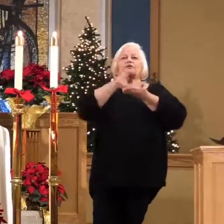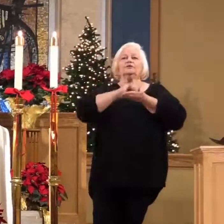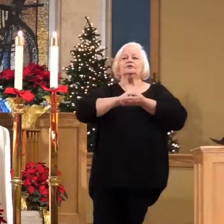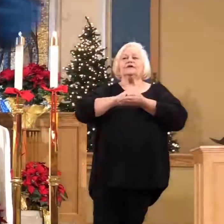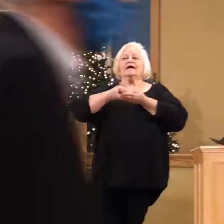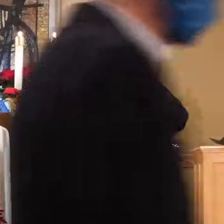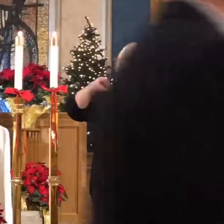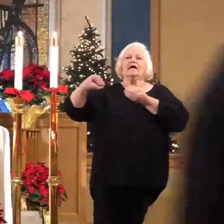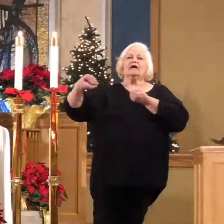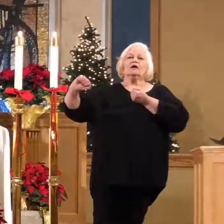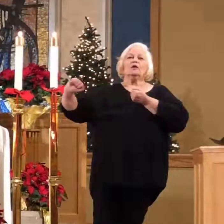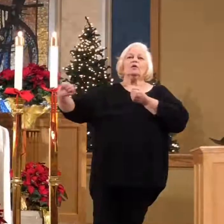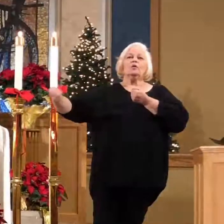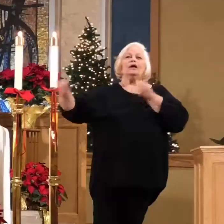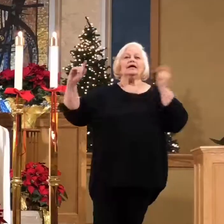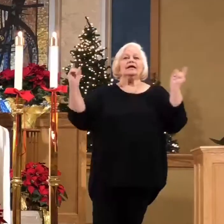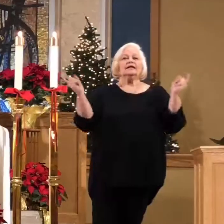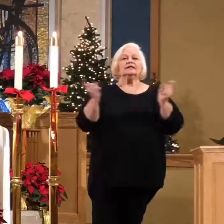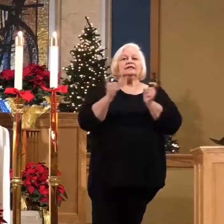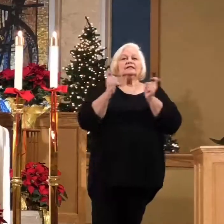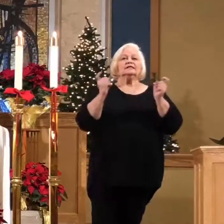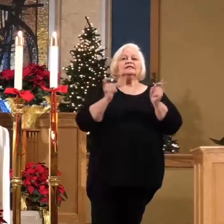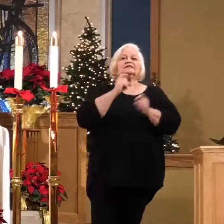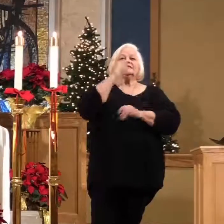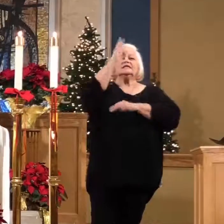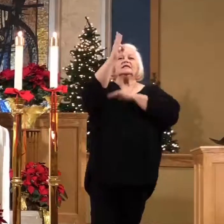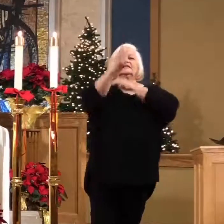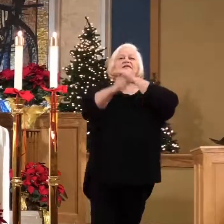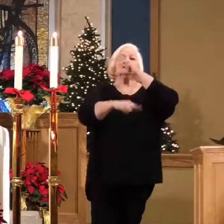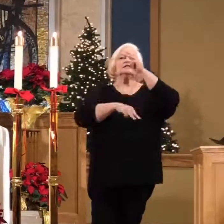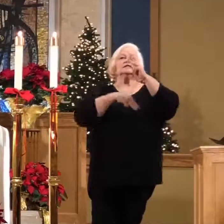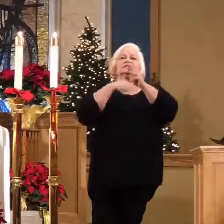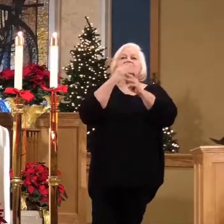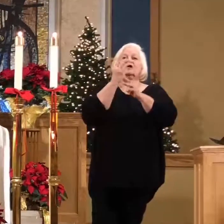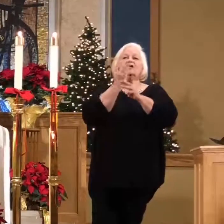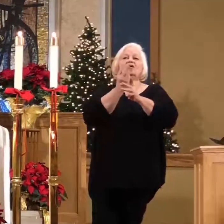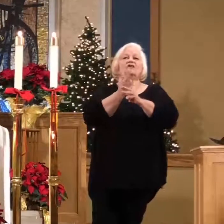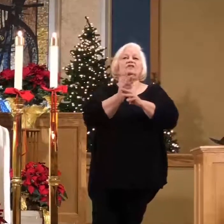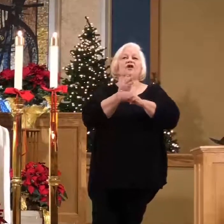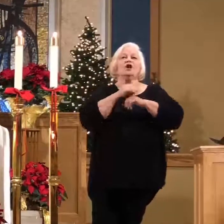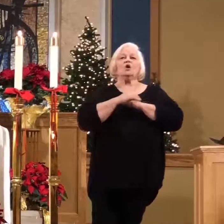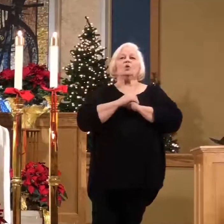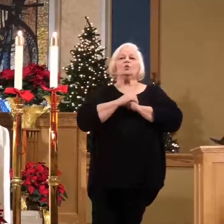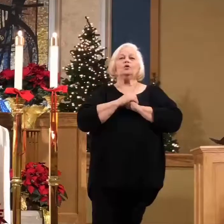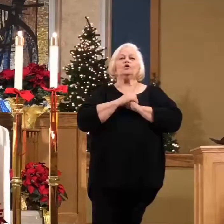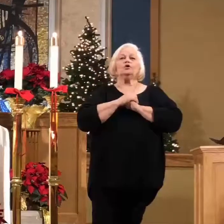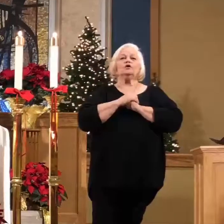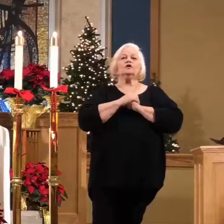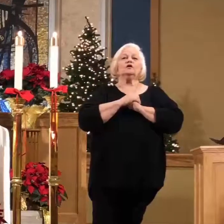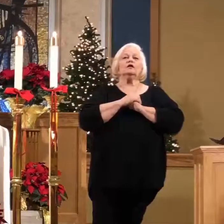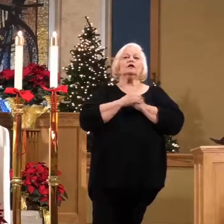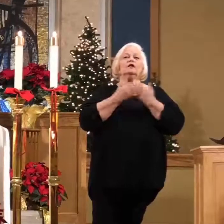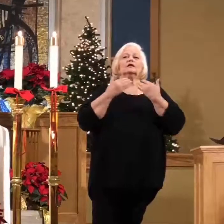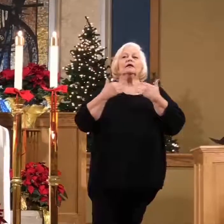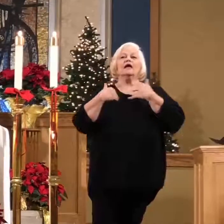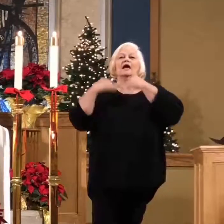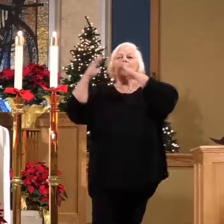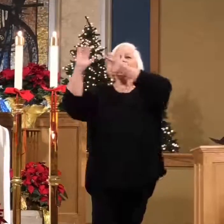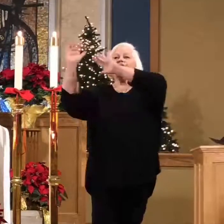you take away the sins of the world.